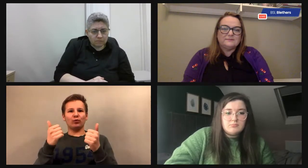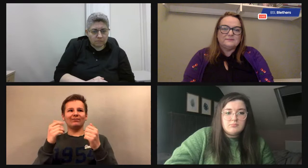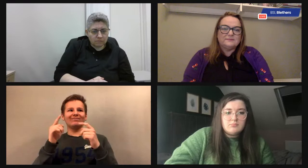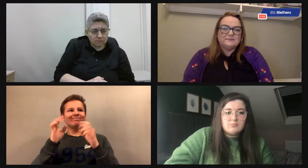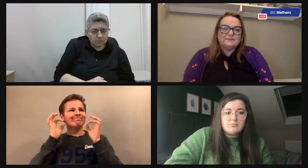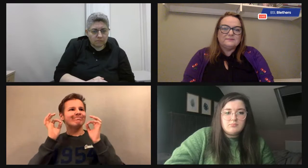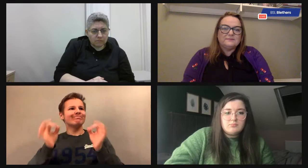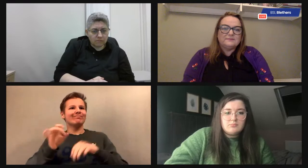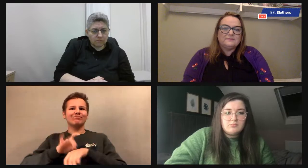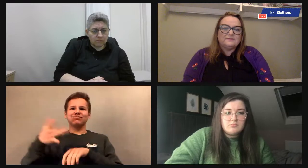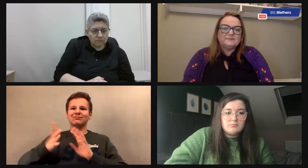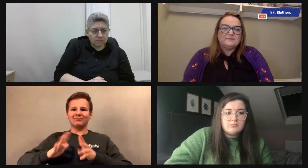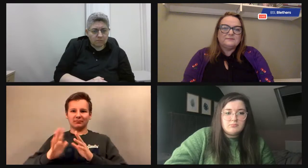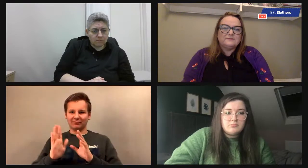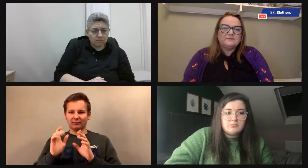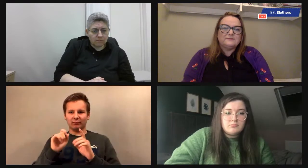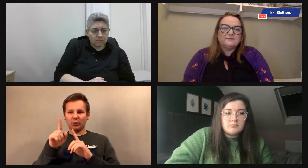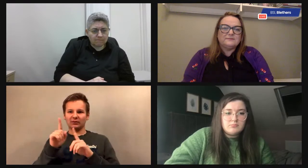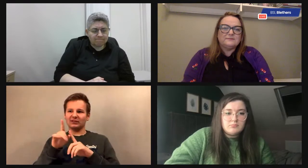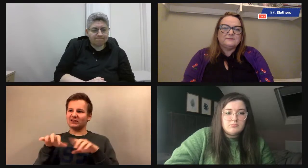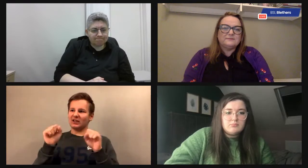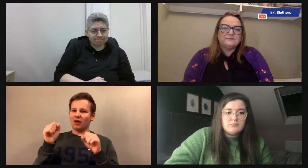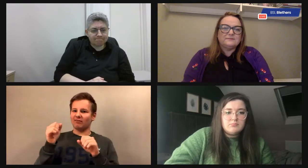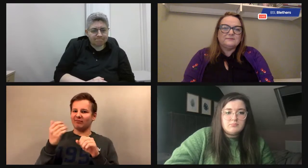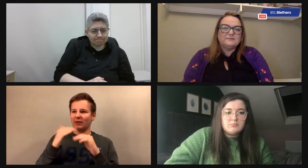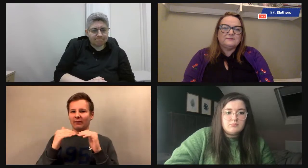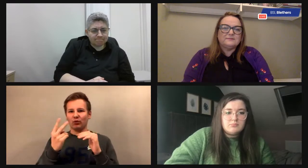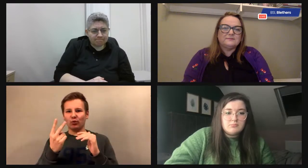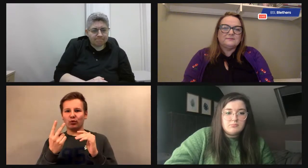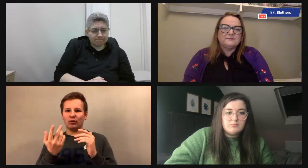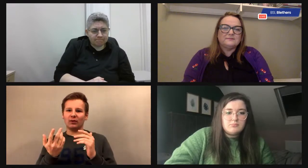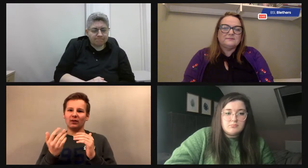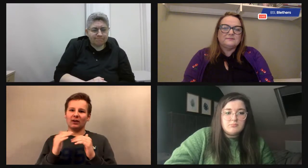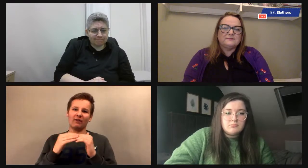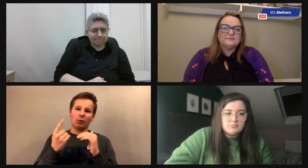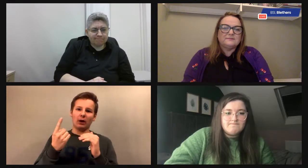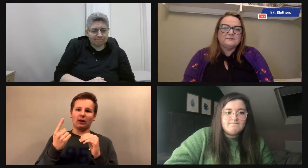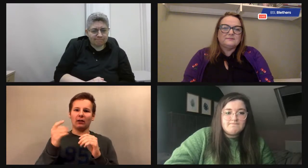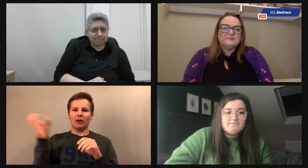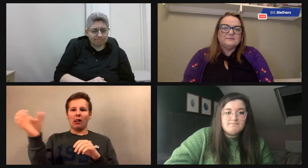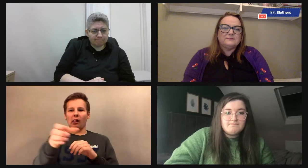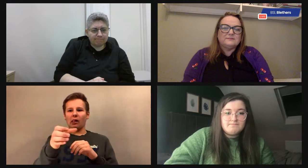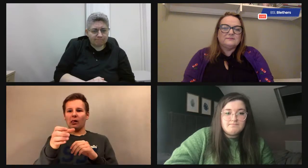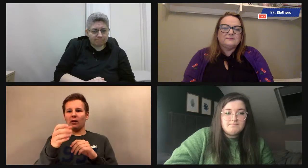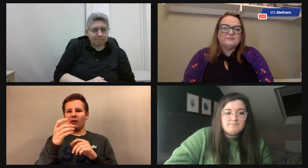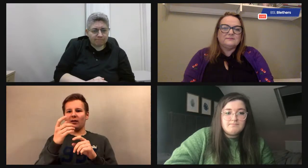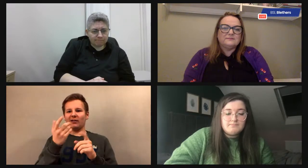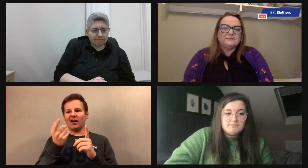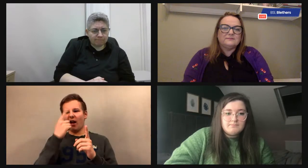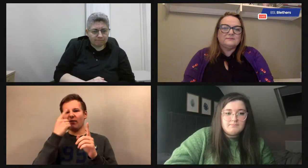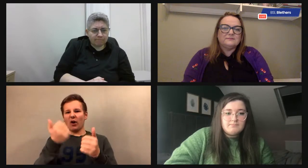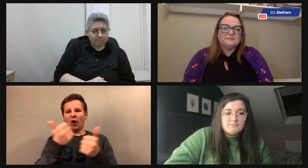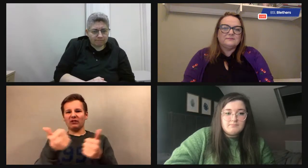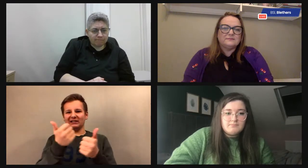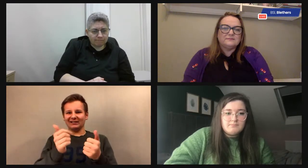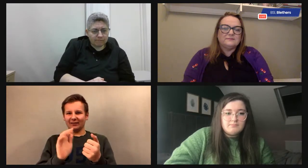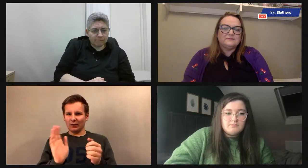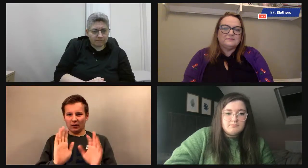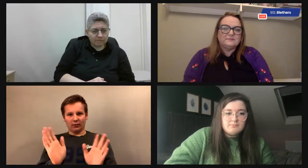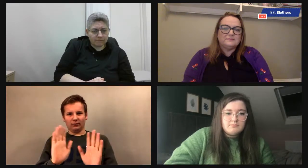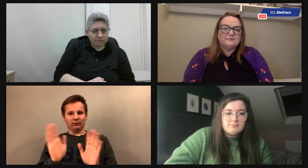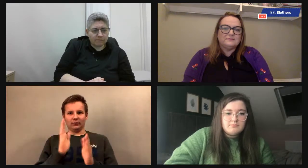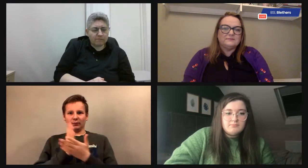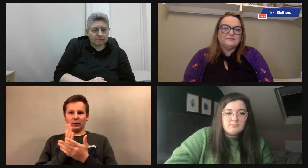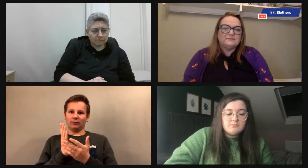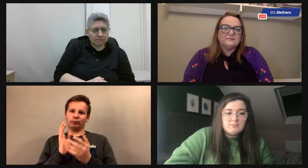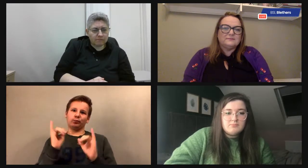Now, Avril, I'll be honest with you, we don't seem to have sort of the professionals come in that we did in the past. We tend to be getting